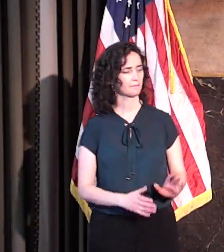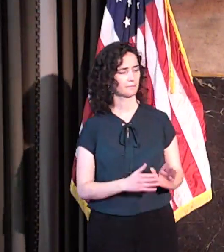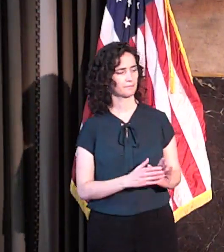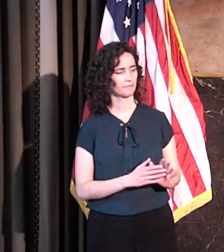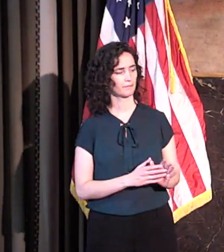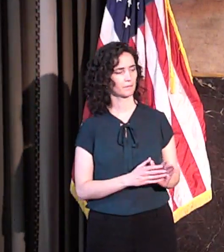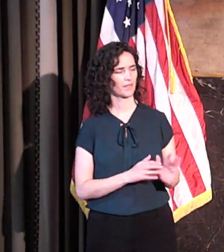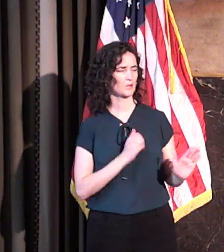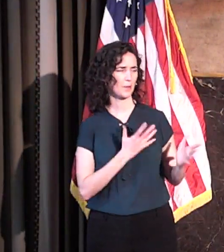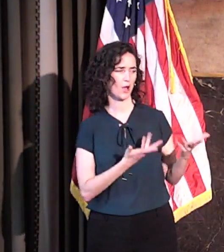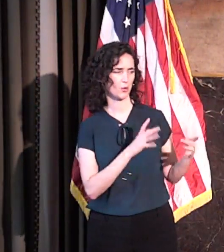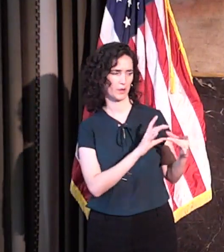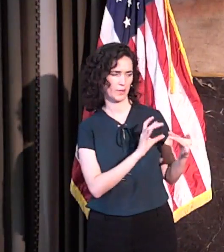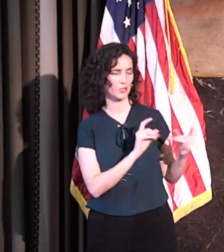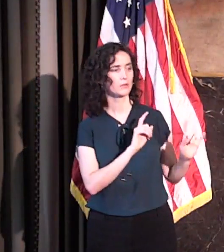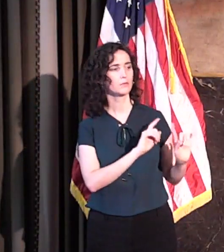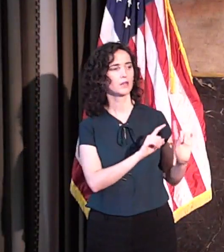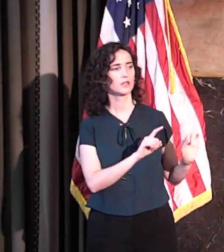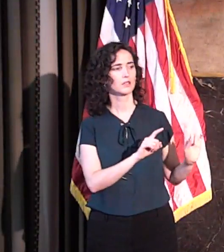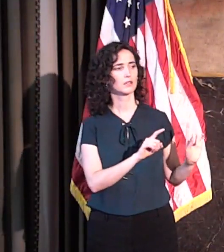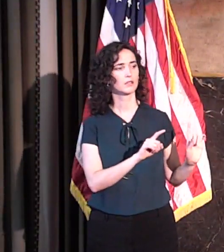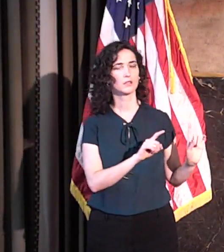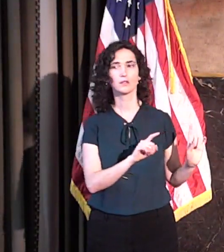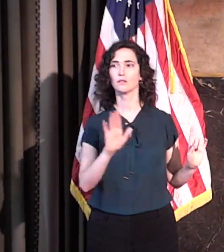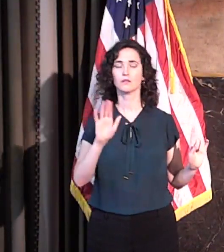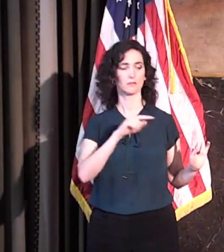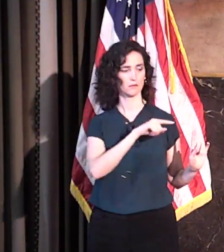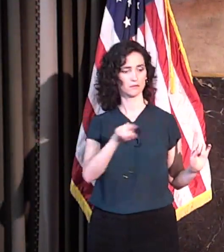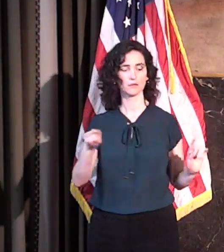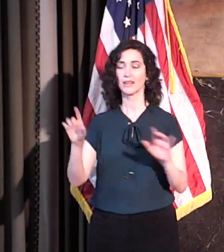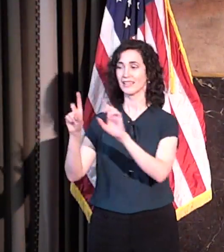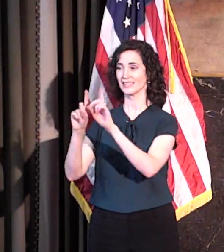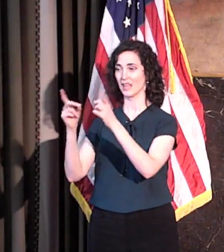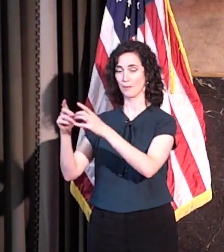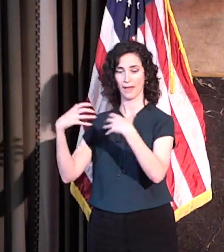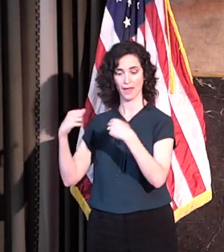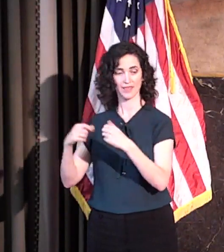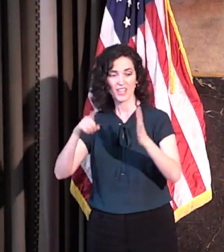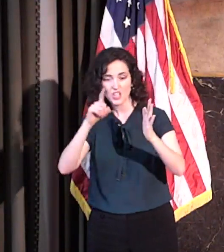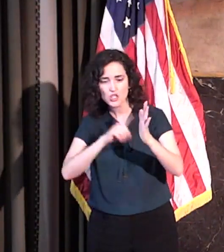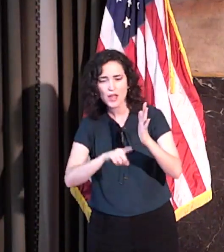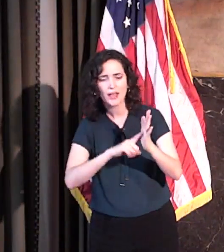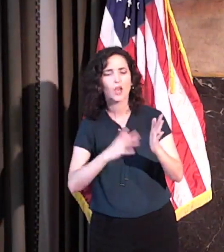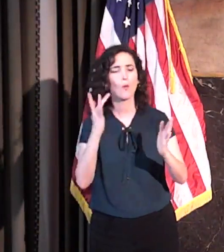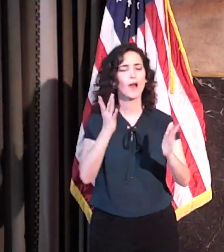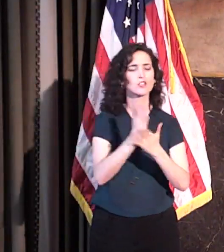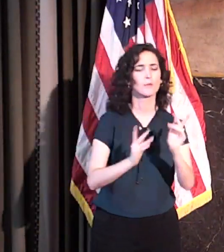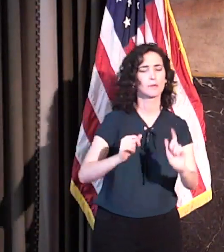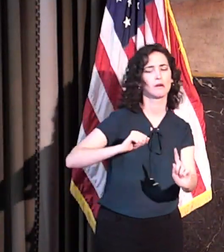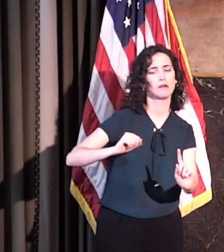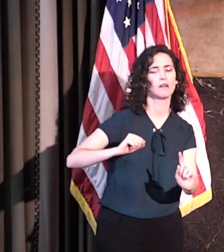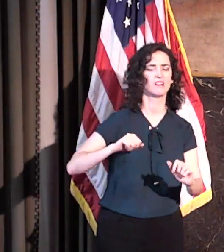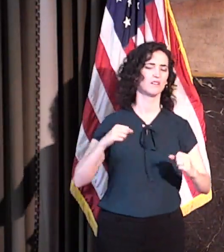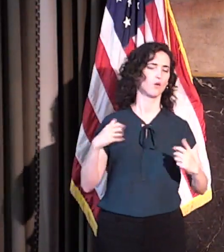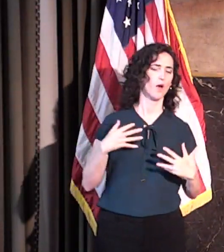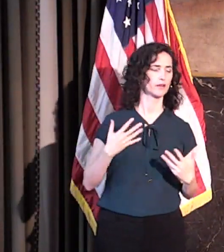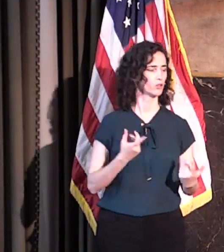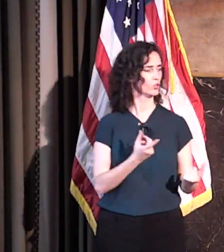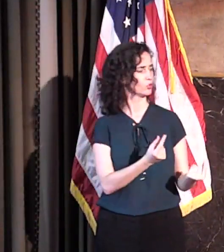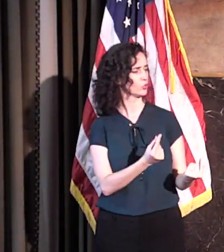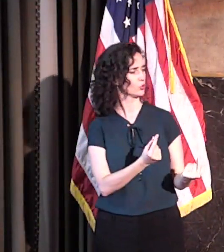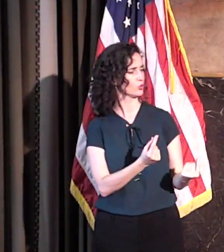see what hesitancy there is in terms of getting the vaccine? So, like, are you guys doing your own poll? Are you looking at an outside poll? Are